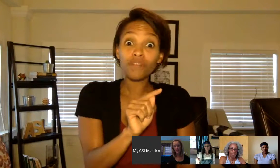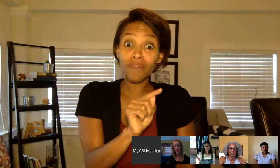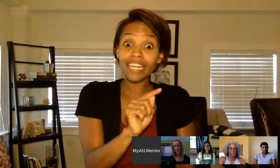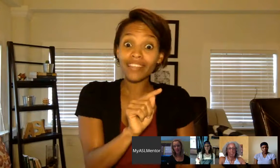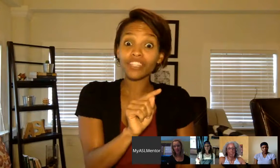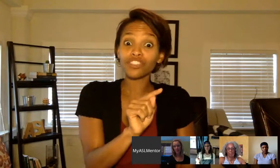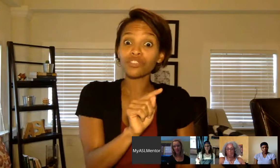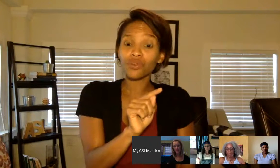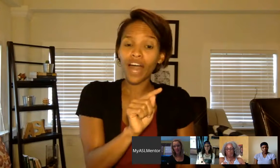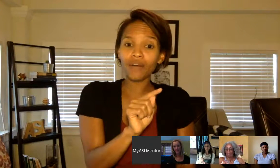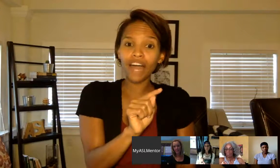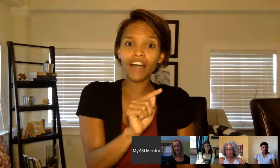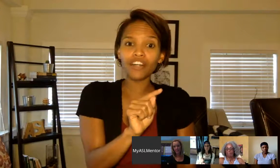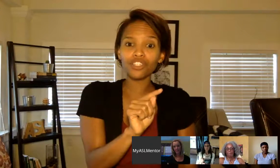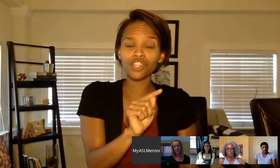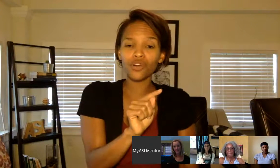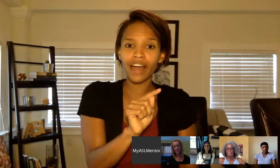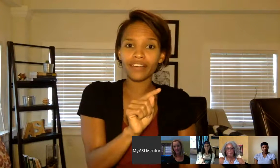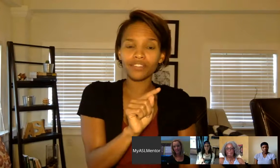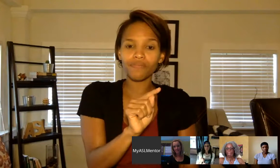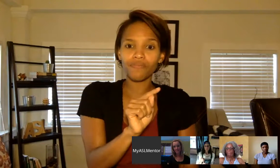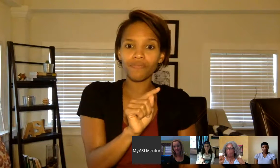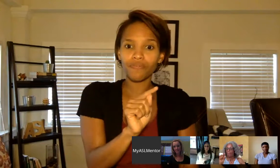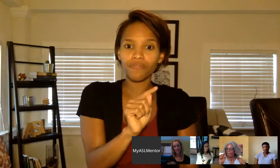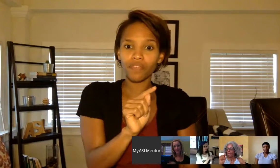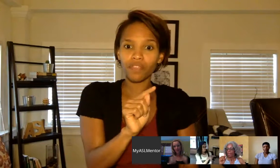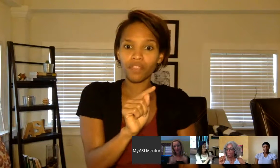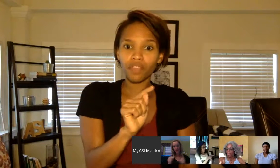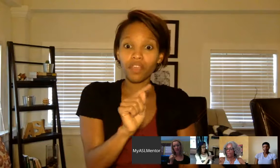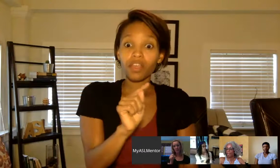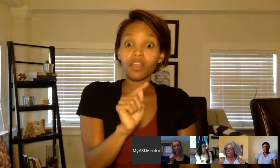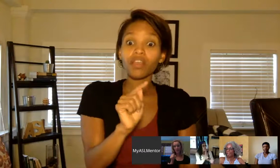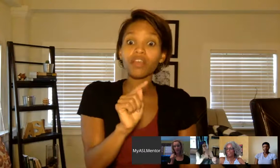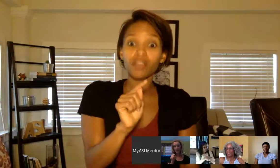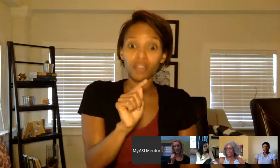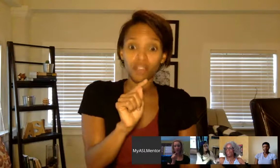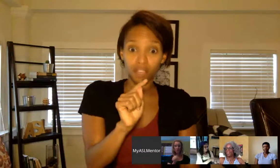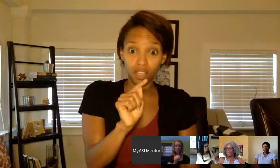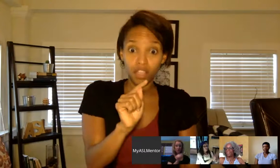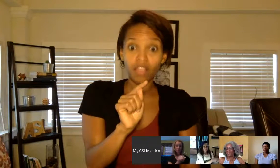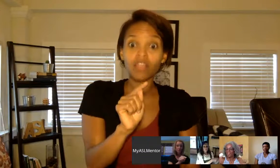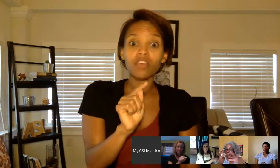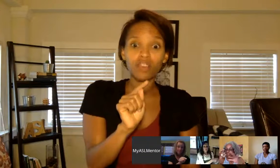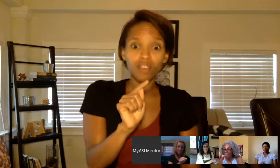But there are many that do. How can you show that?